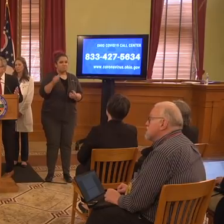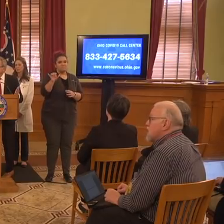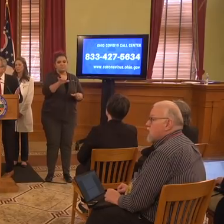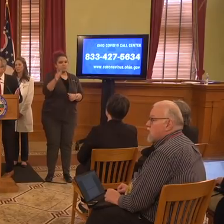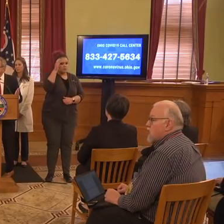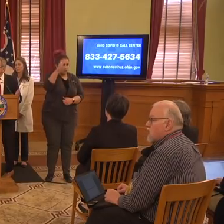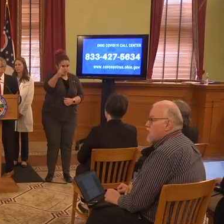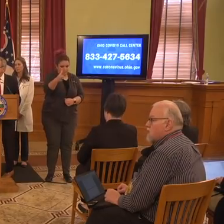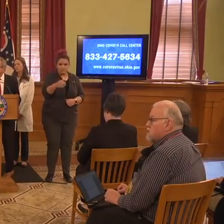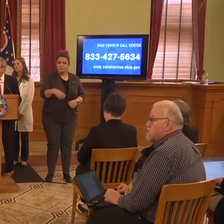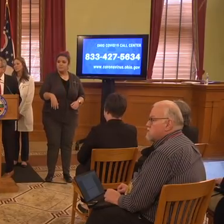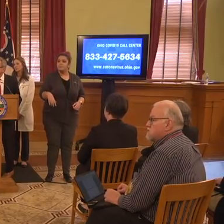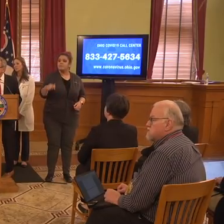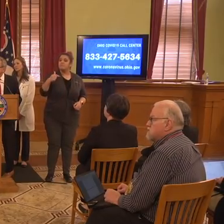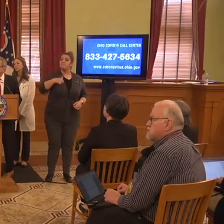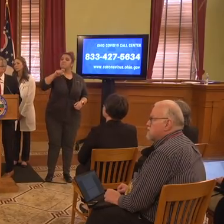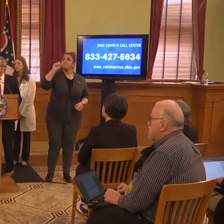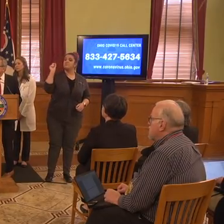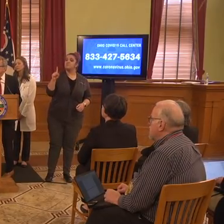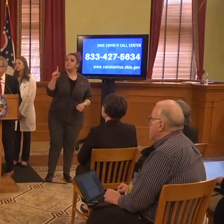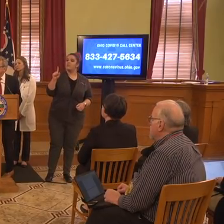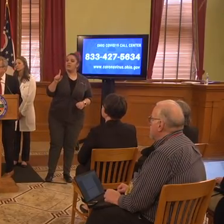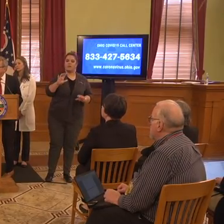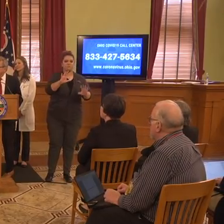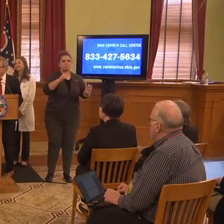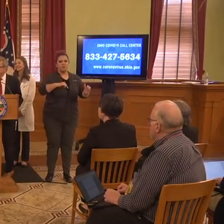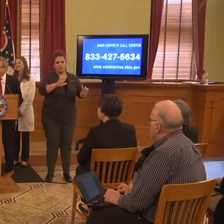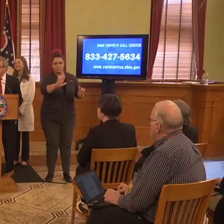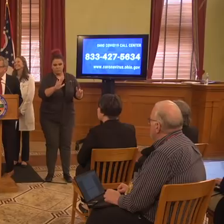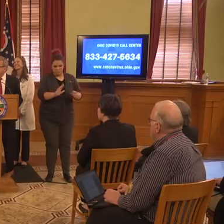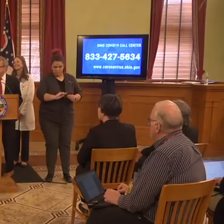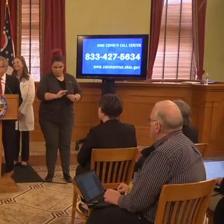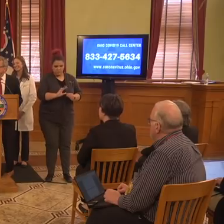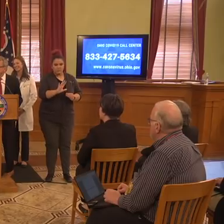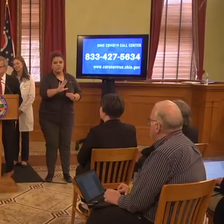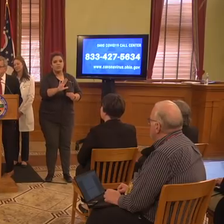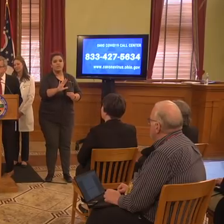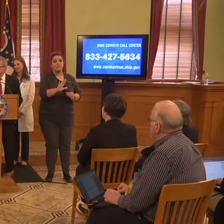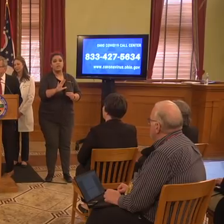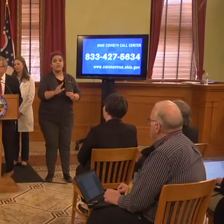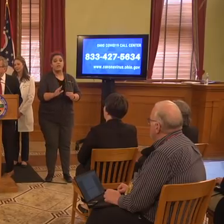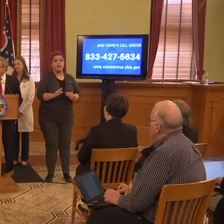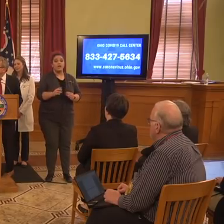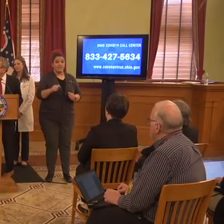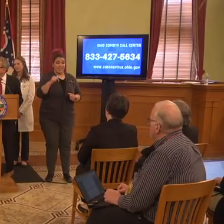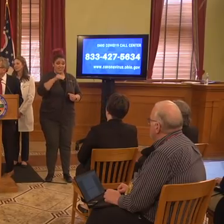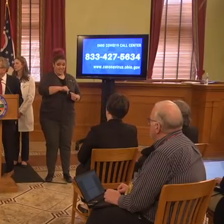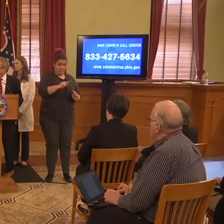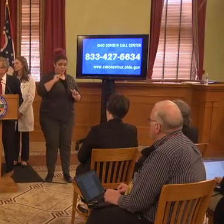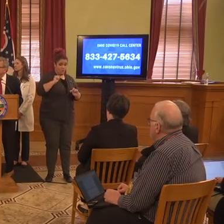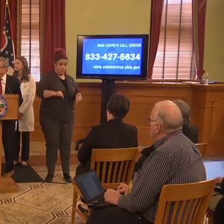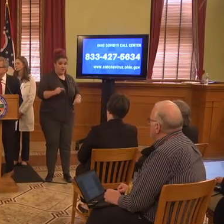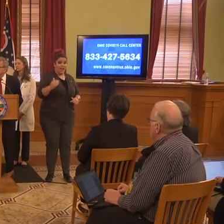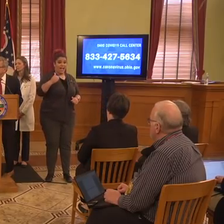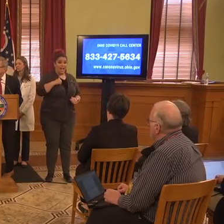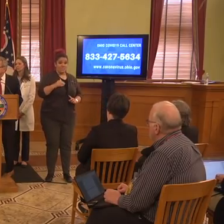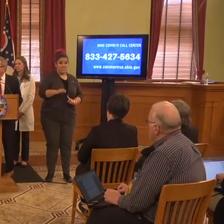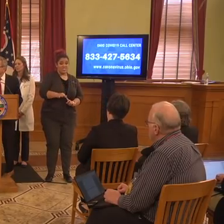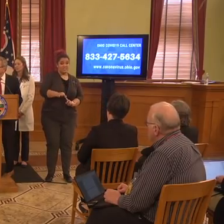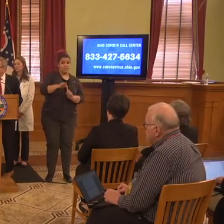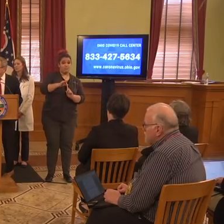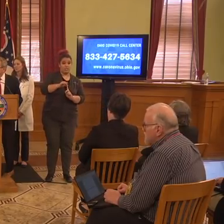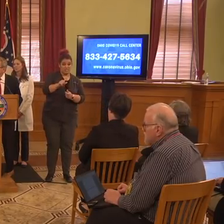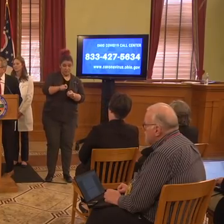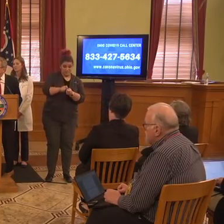For Dr. Acton, There's no exception in here that I'm aware of for casinos.